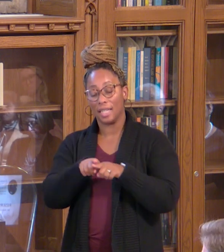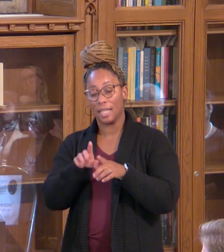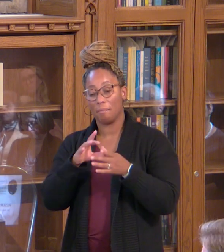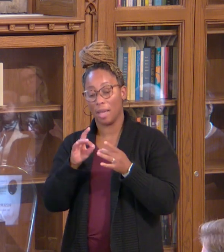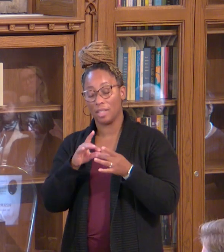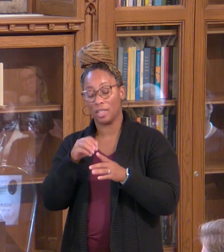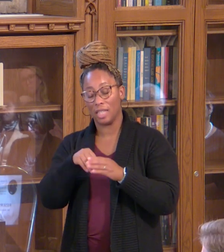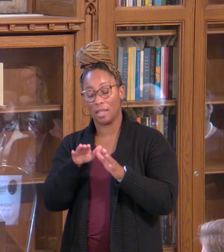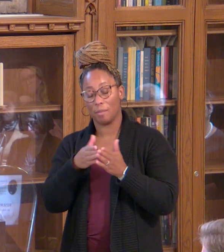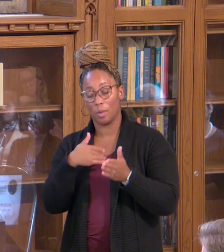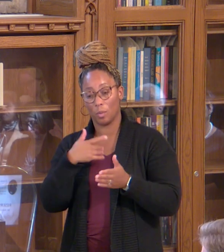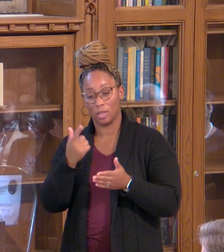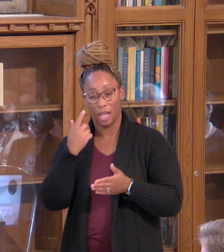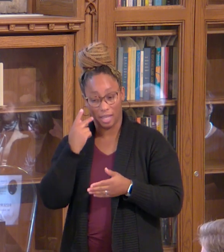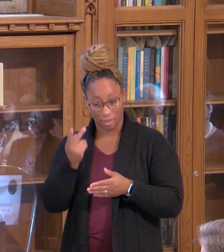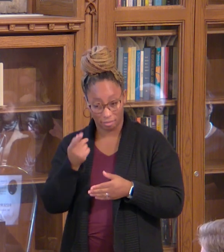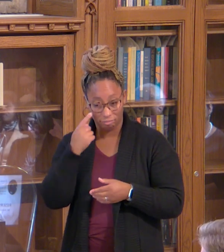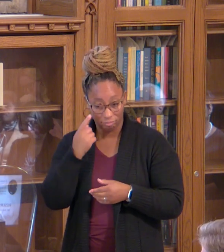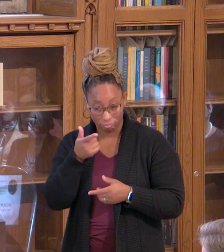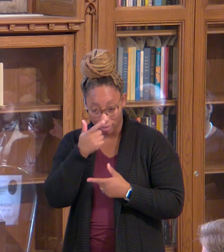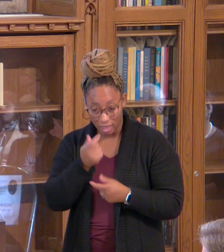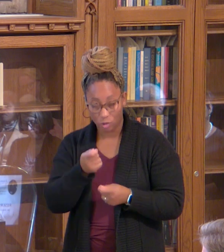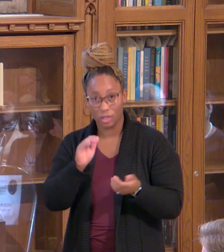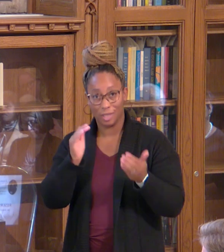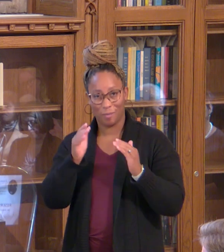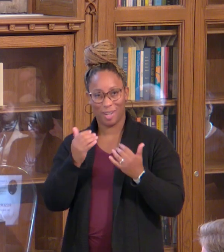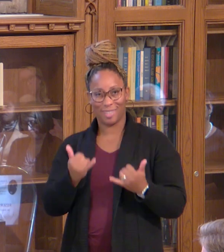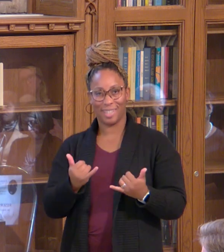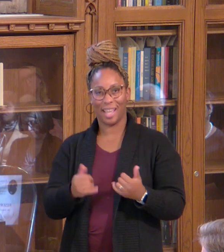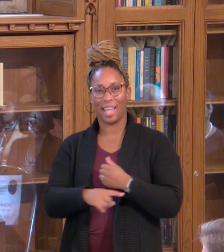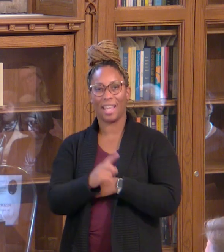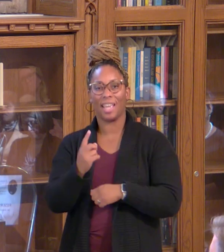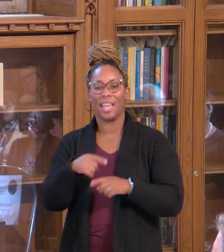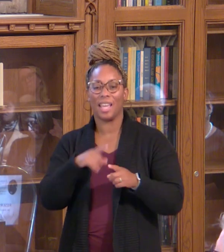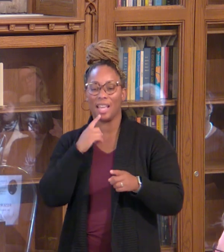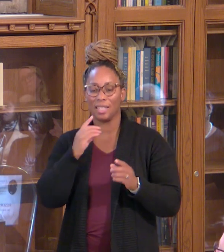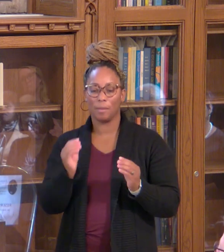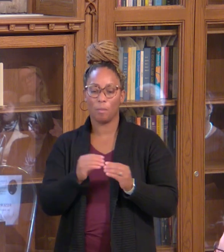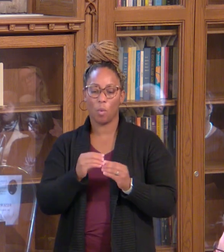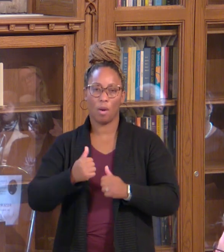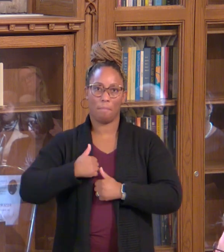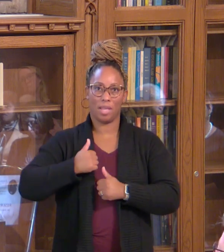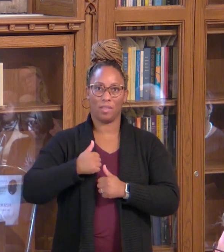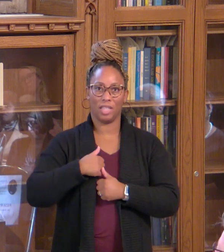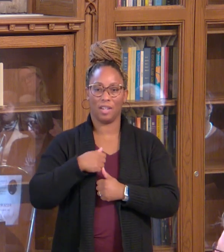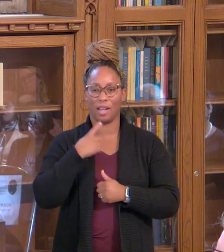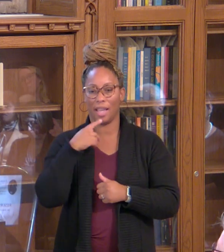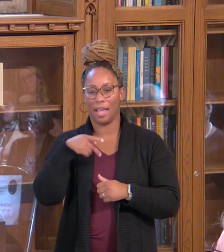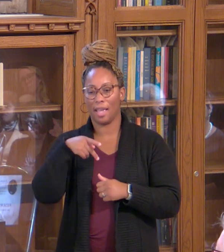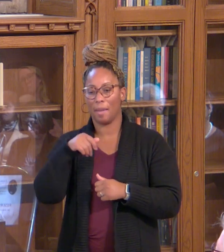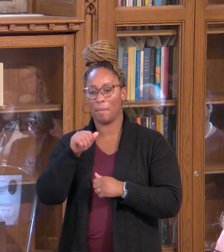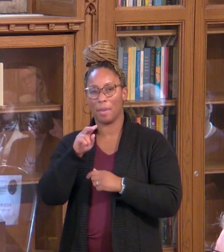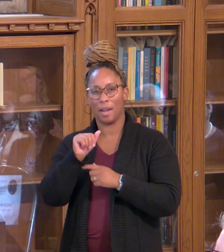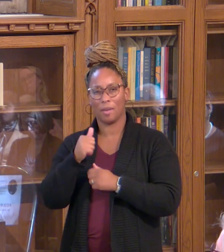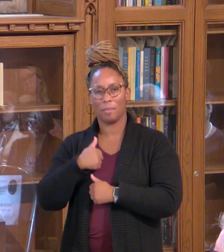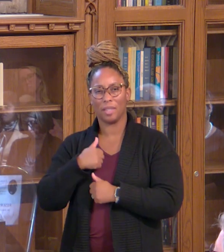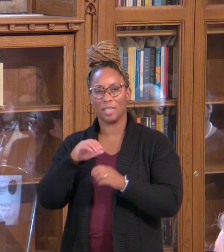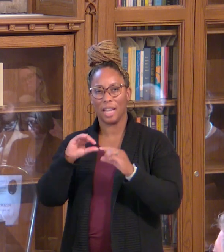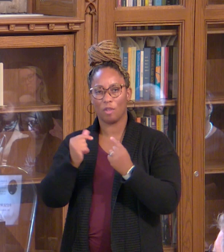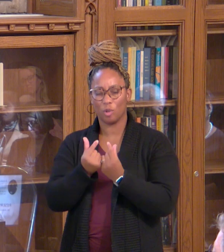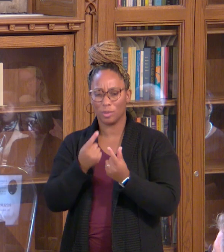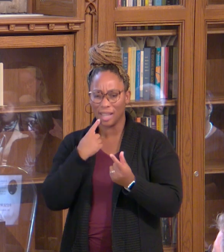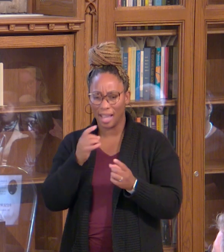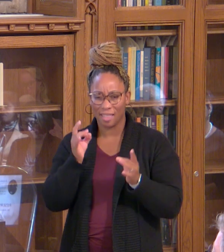I found really uh interesting compared today is the rise of military and paramilitary groups and the